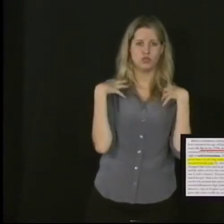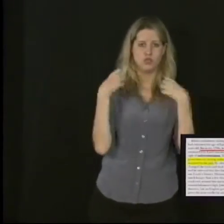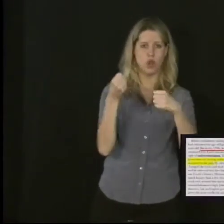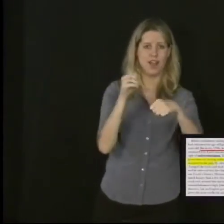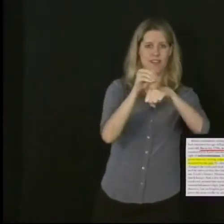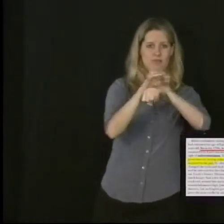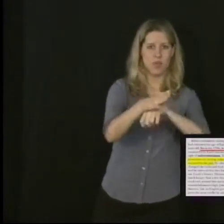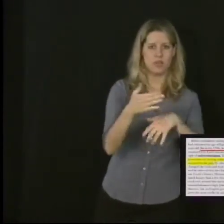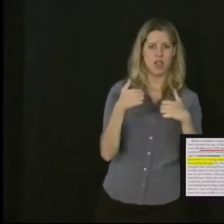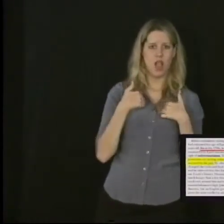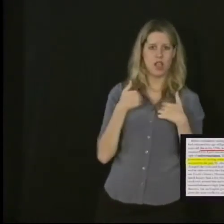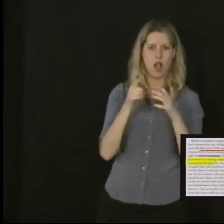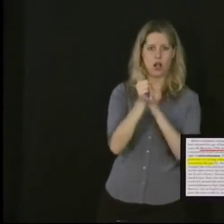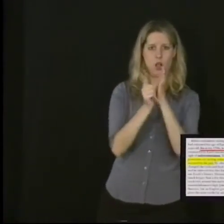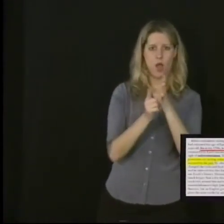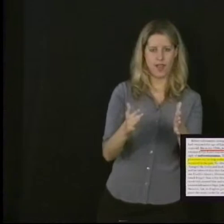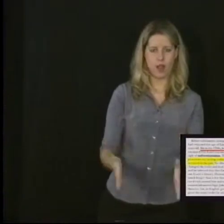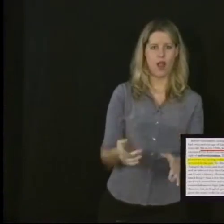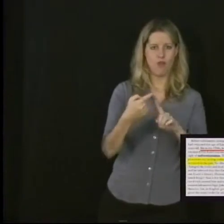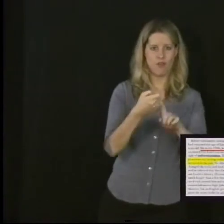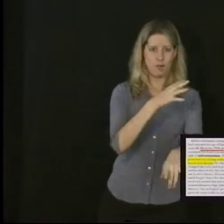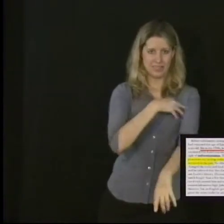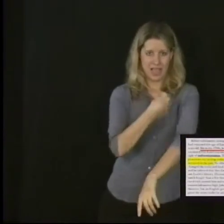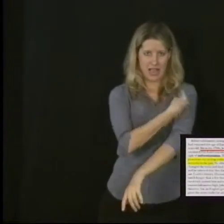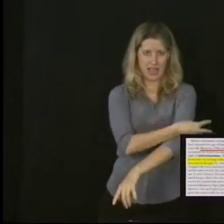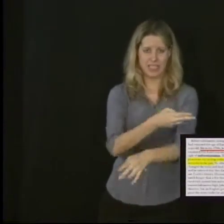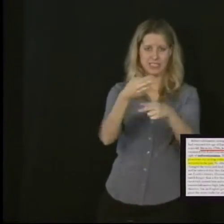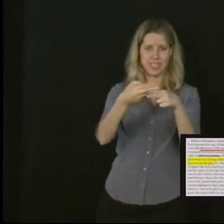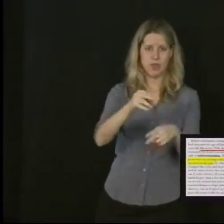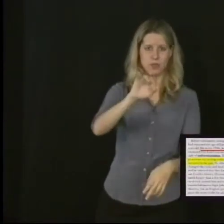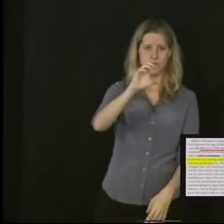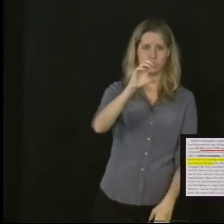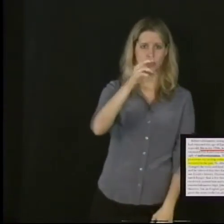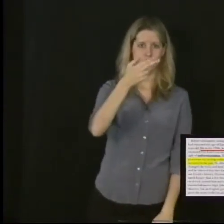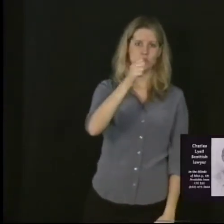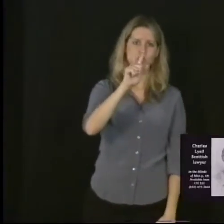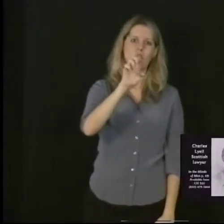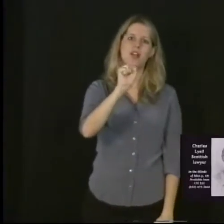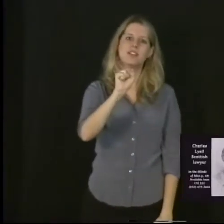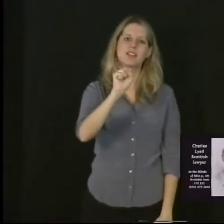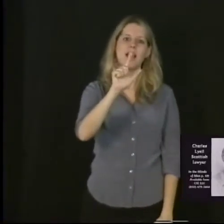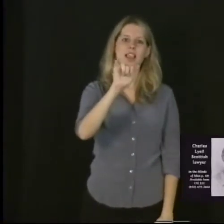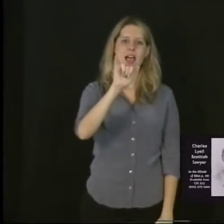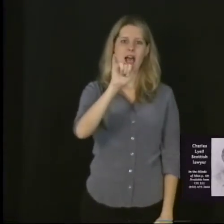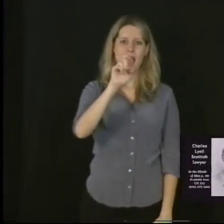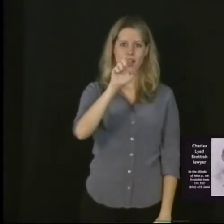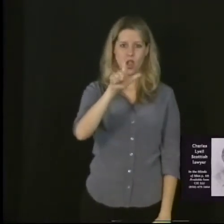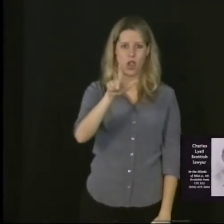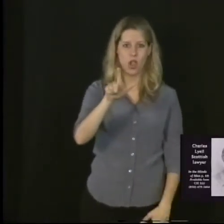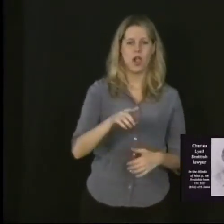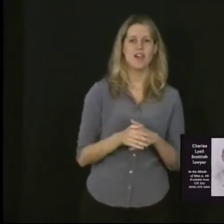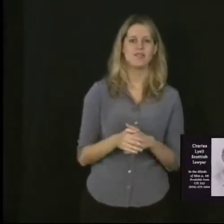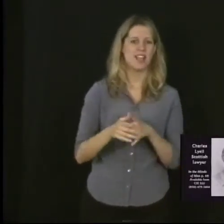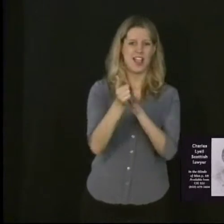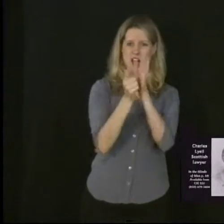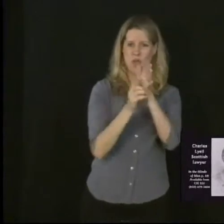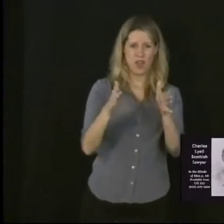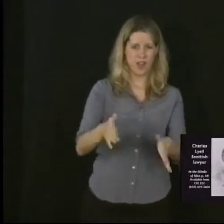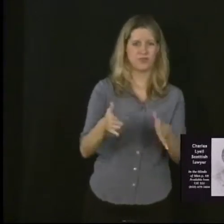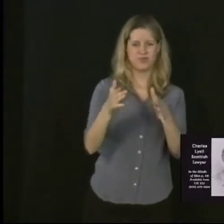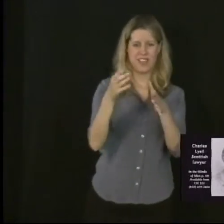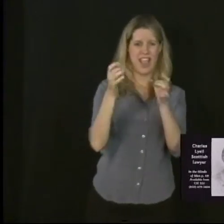lawyer from Scotland. The lawyer's name was Charles Lyell. Charles Lyell, the lawyer, hated the Bible.